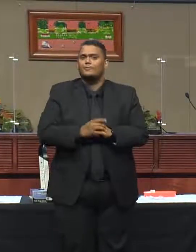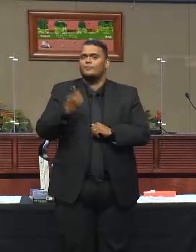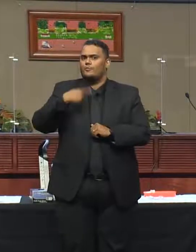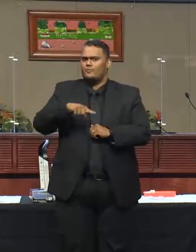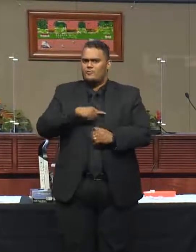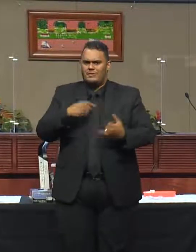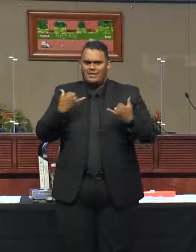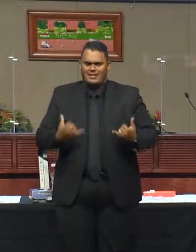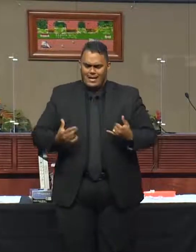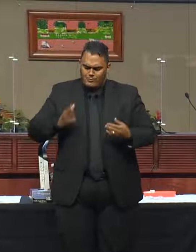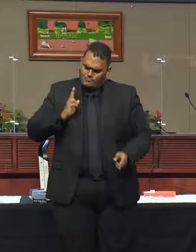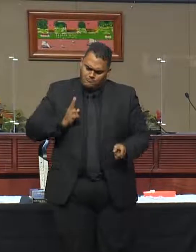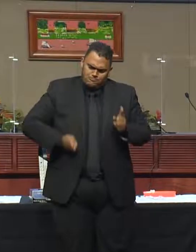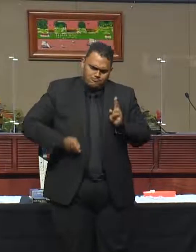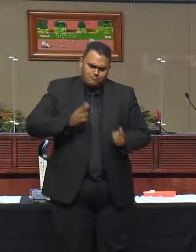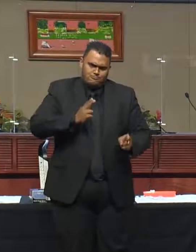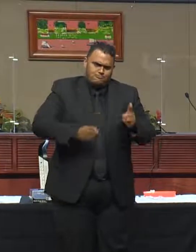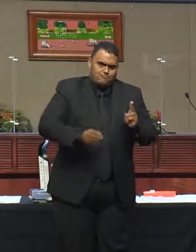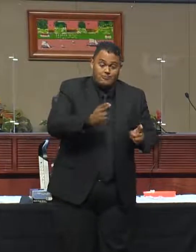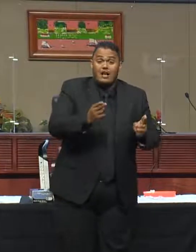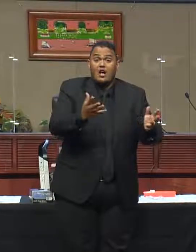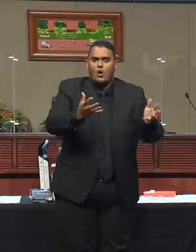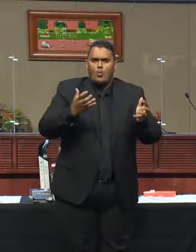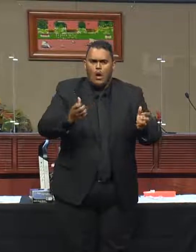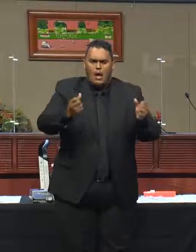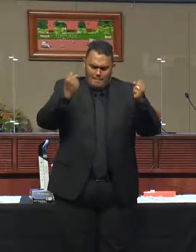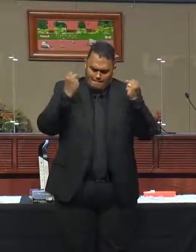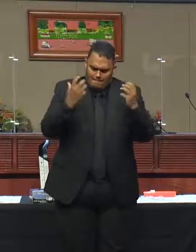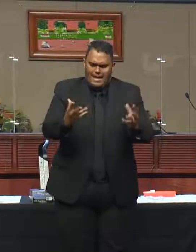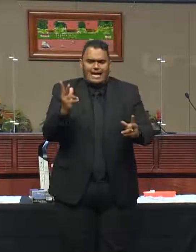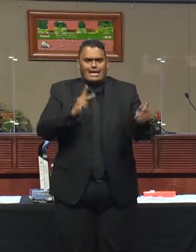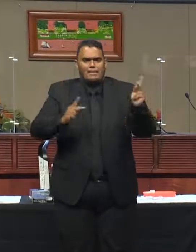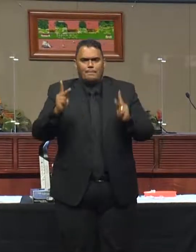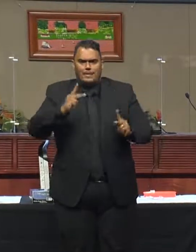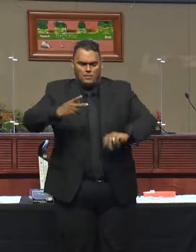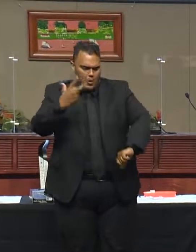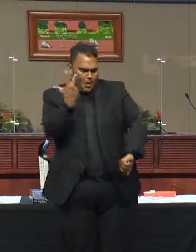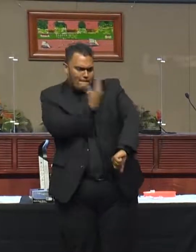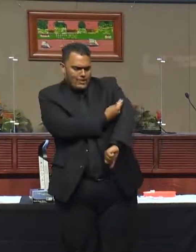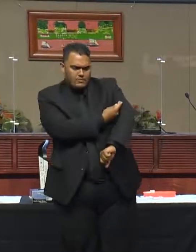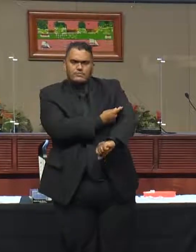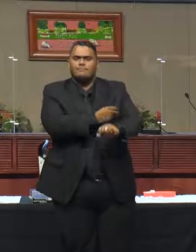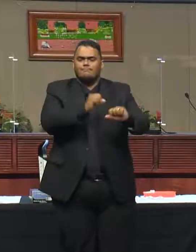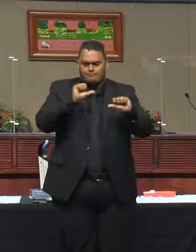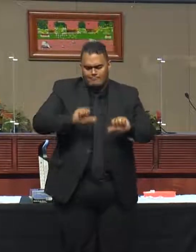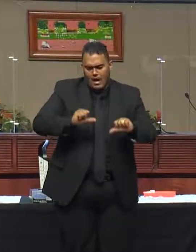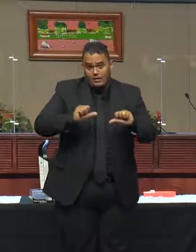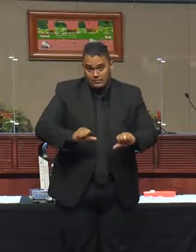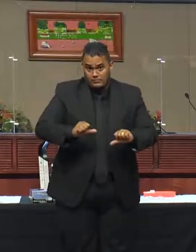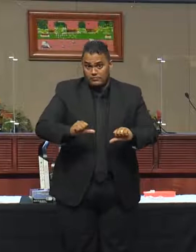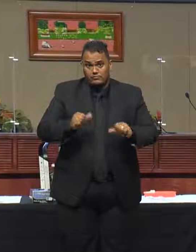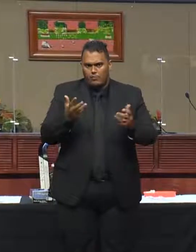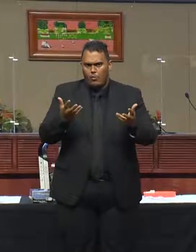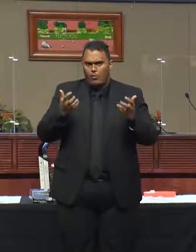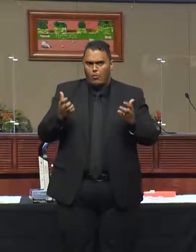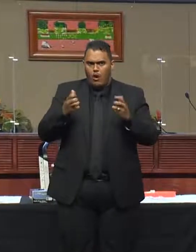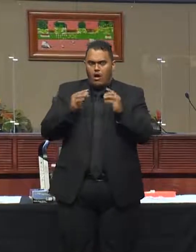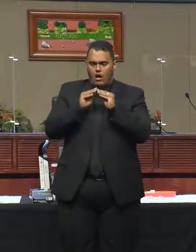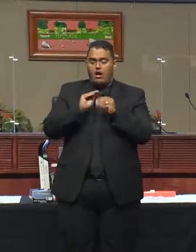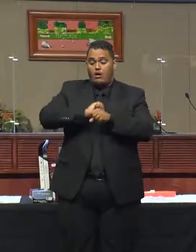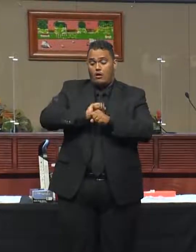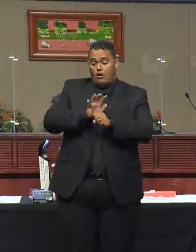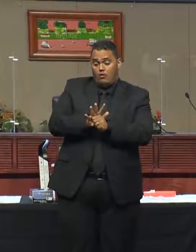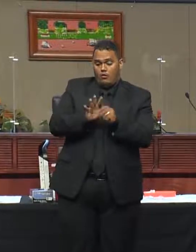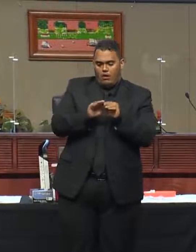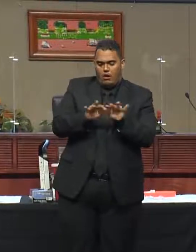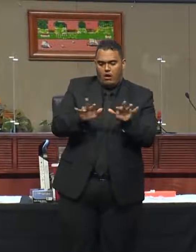as many people vaccinated as possible as the coronavirus continues to spread. We have some good news that we will be sharing with